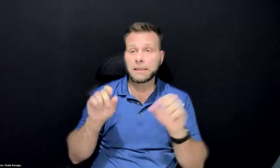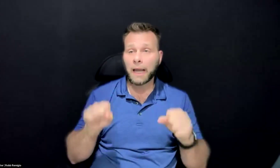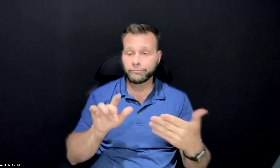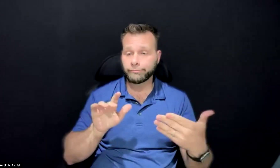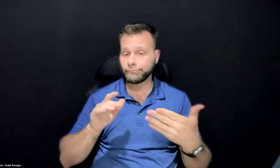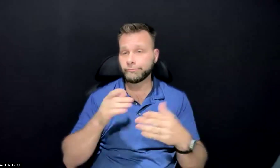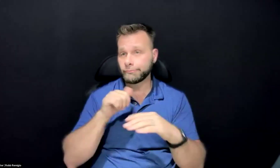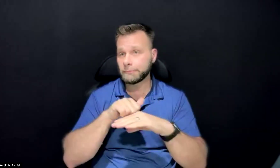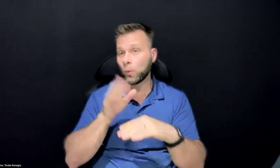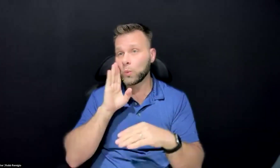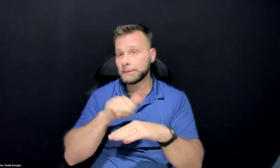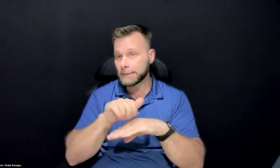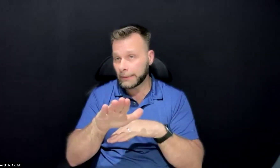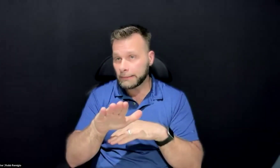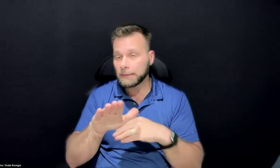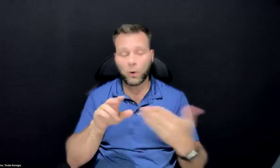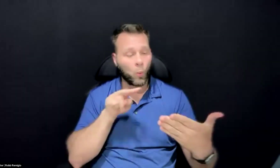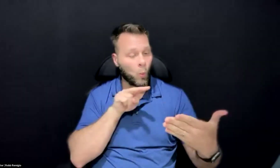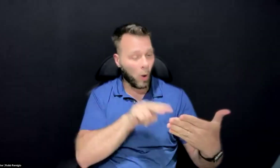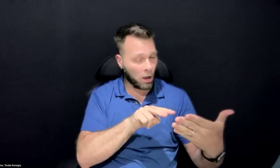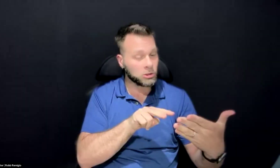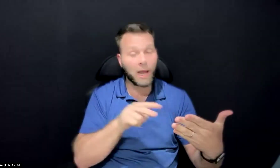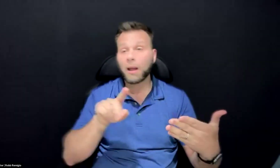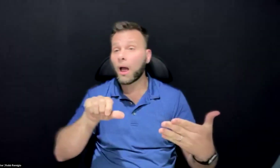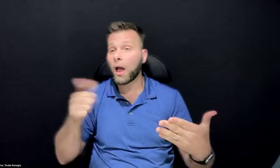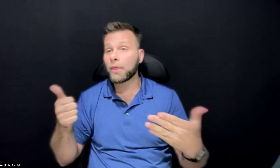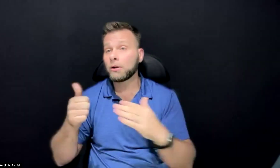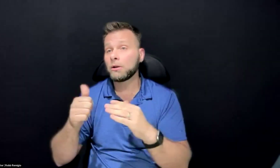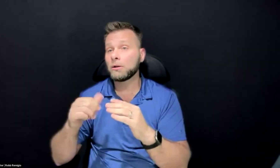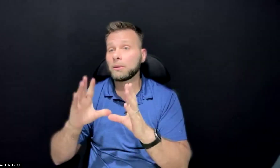webinar, as well as the previous recorded webinars.